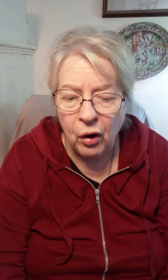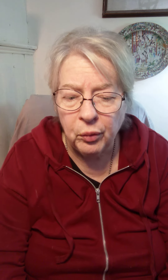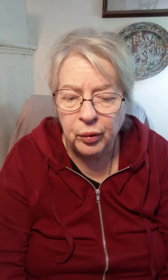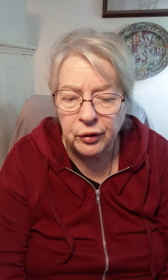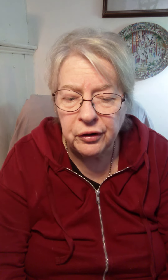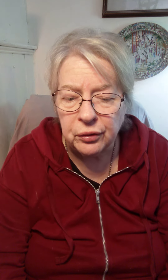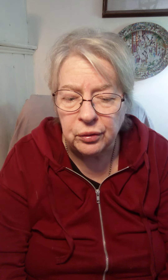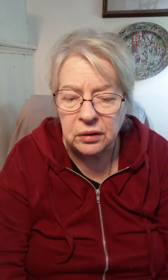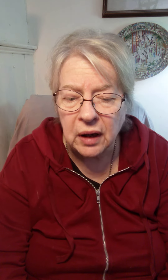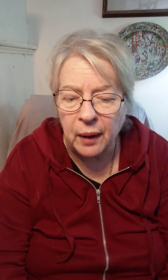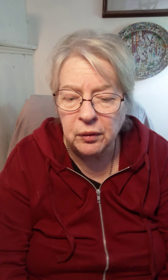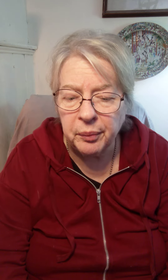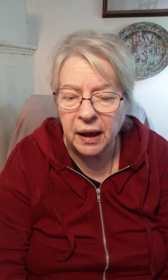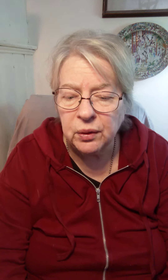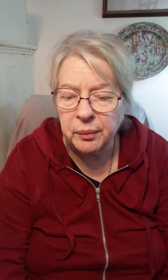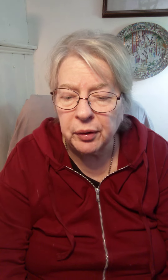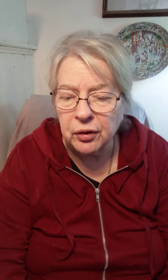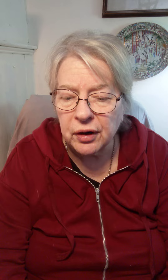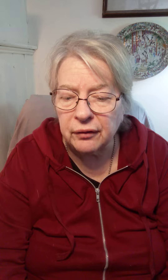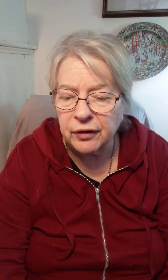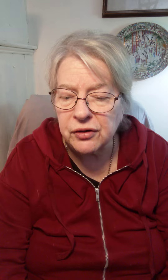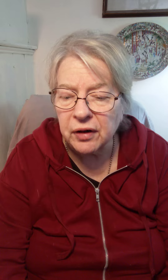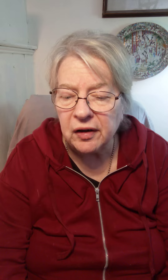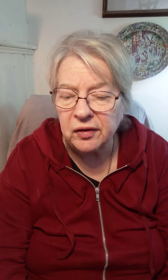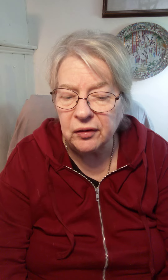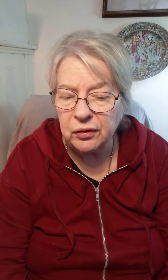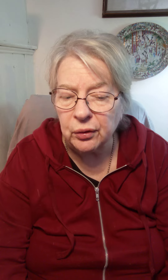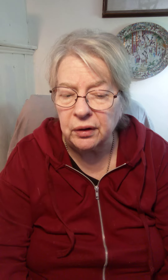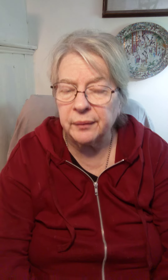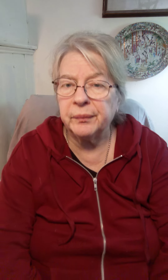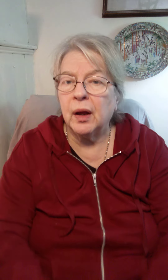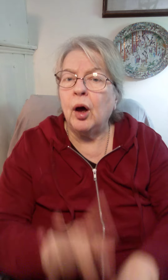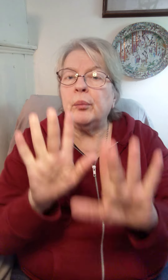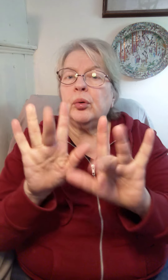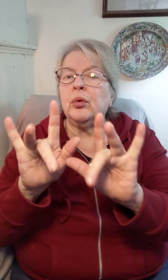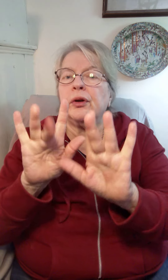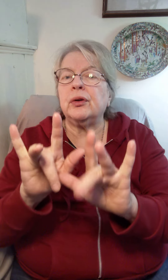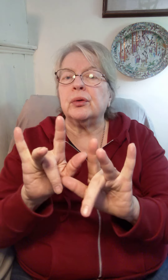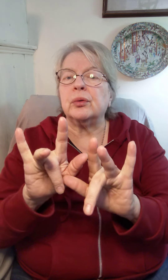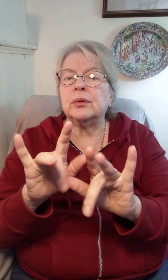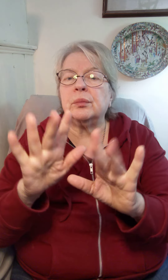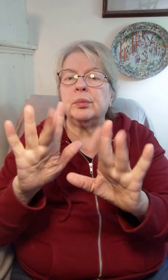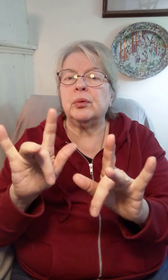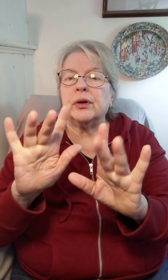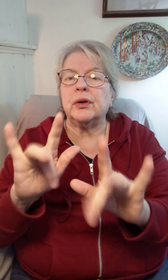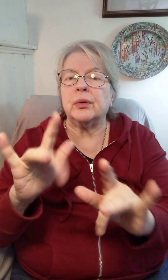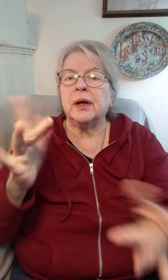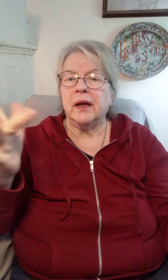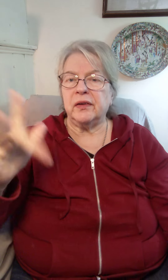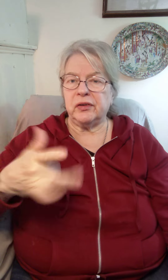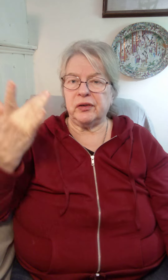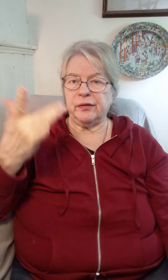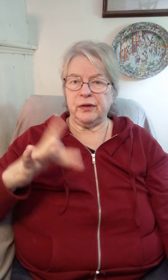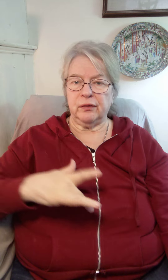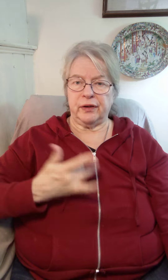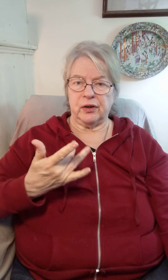Oh, poor you. I will buy you a burger and french fries and soda. Poor you, poor you. This is the feel finger,